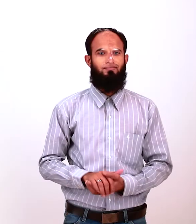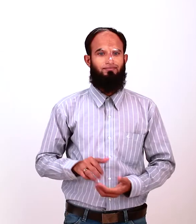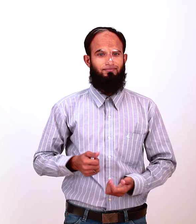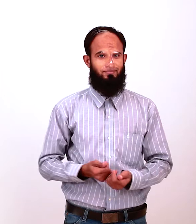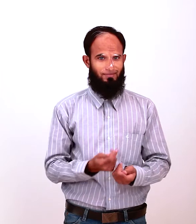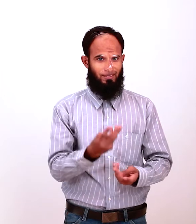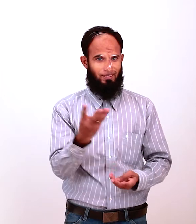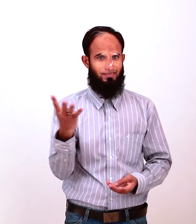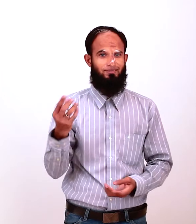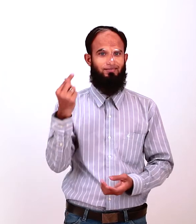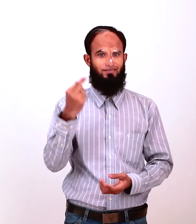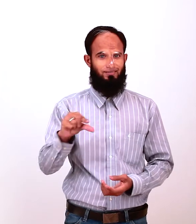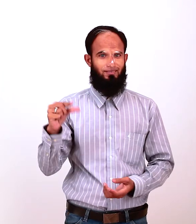Many types of tools are used for measuring.